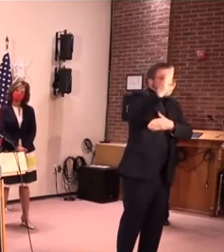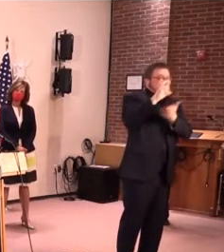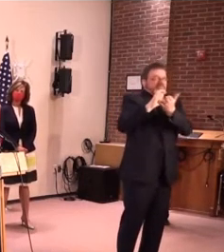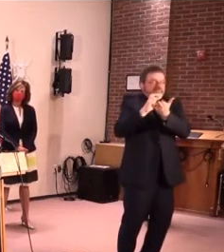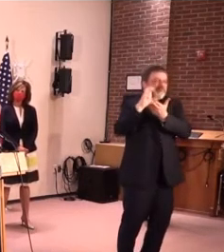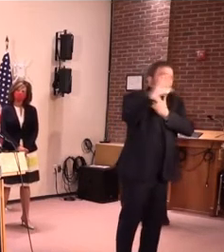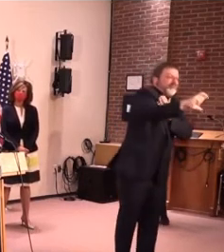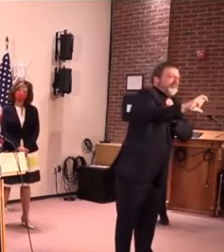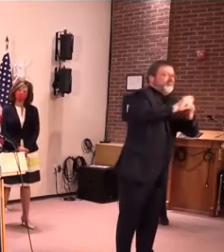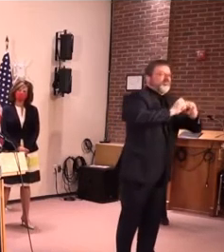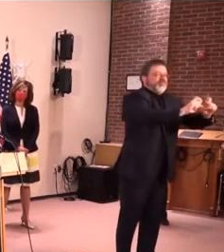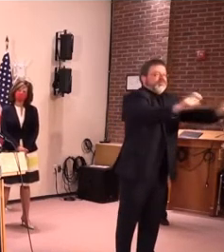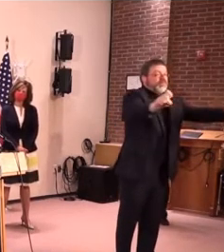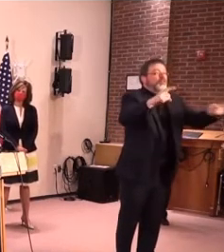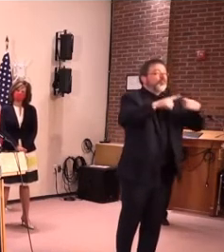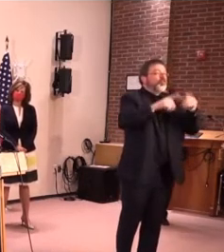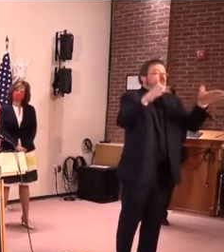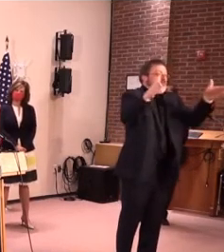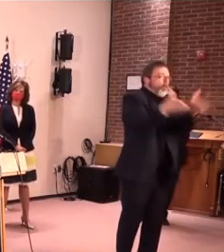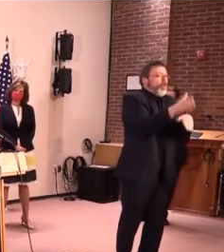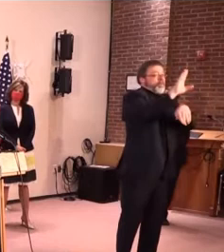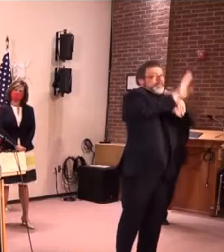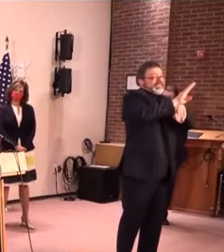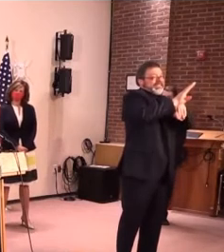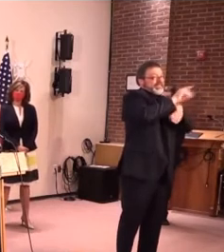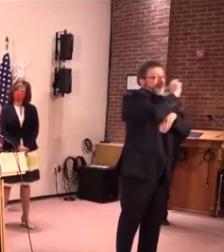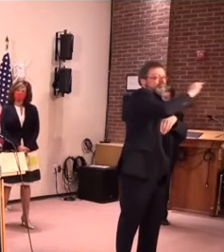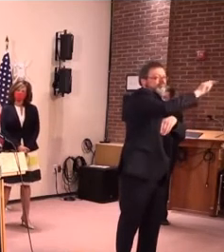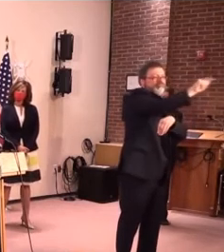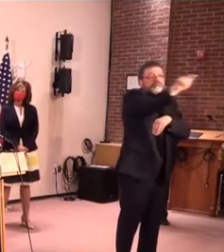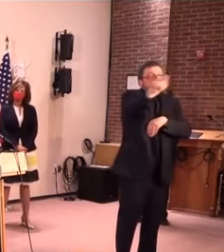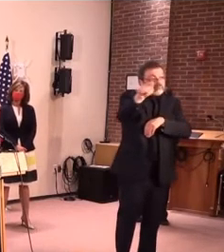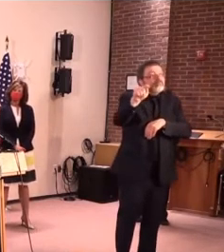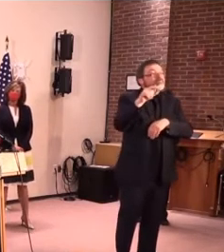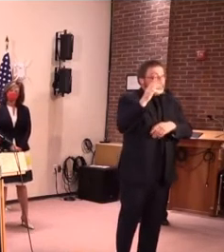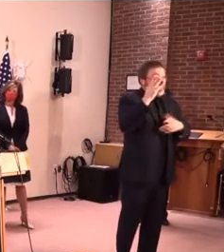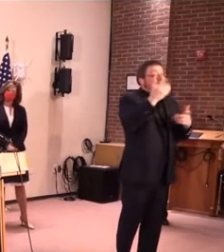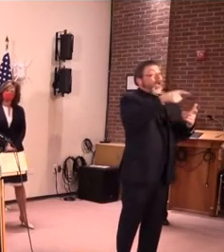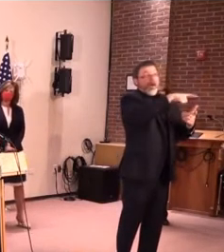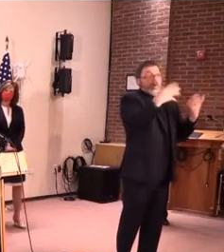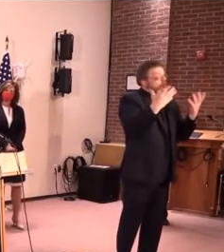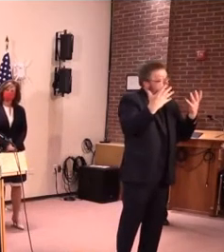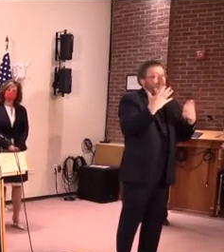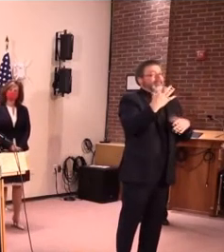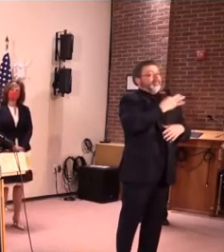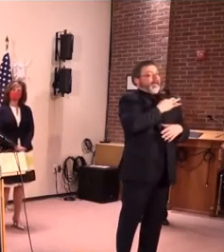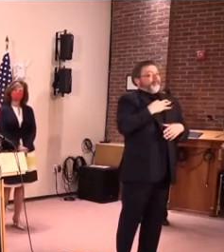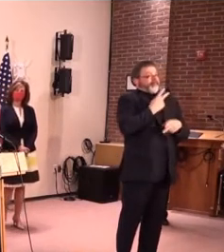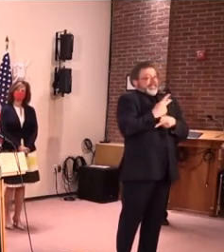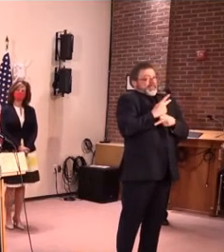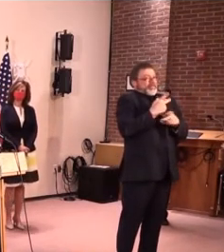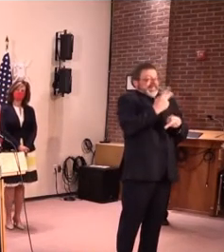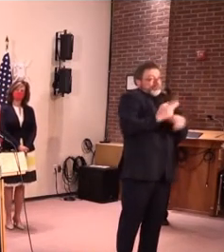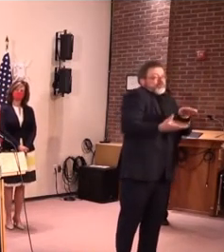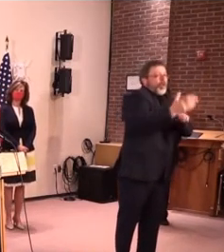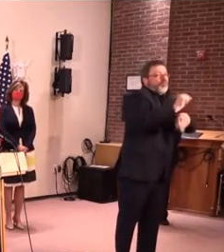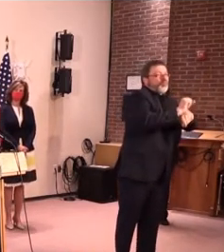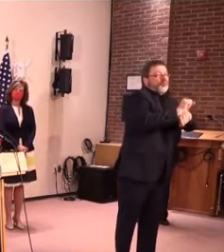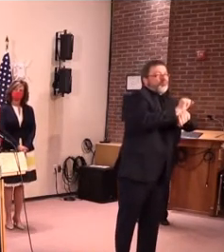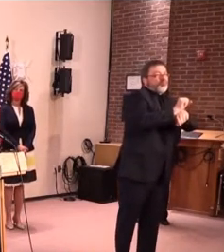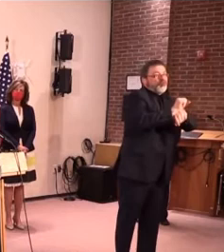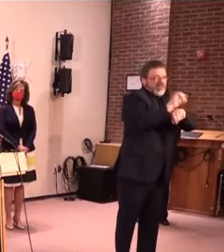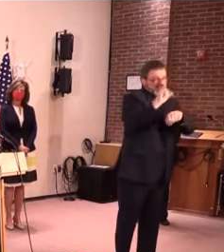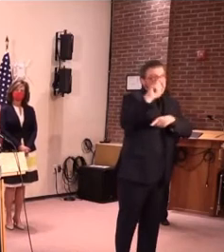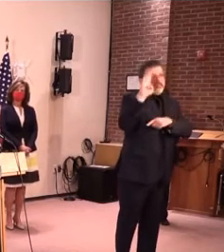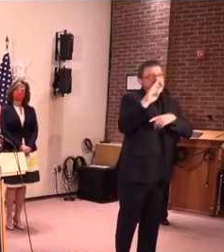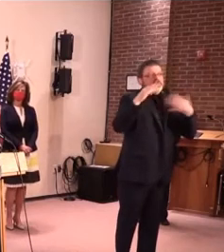of many, many PPP applications on behalf of clients, our local lenders were working 12 hours a day, 7 days a